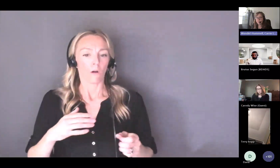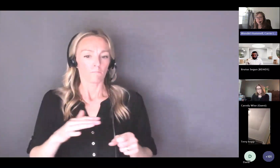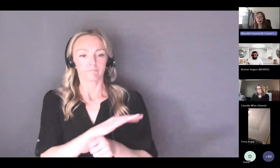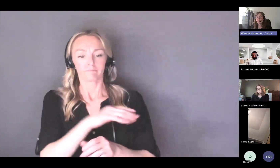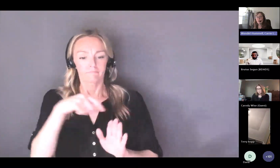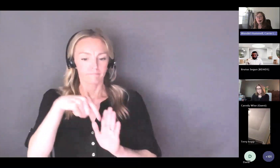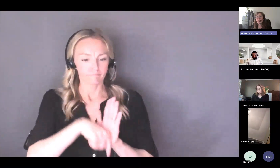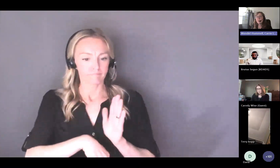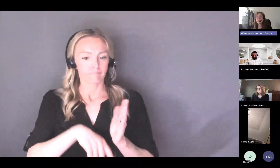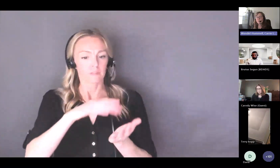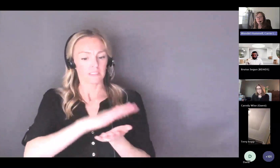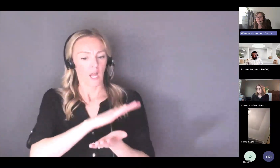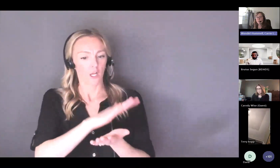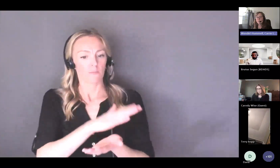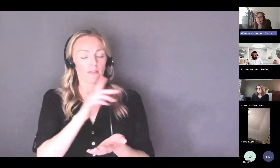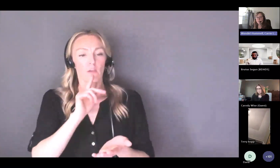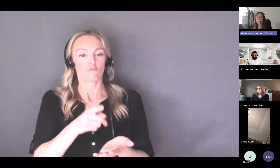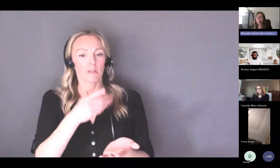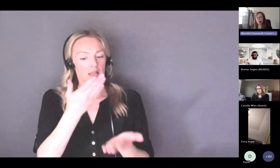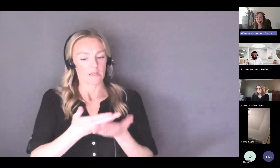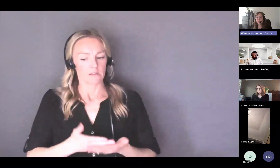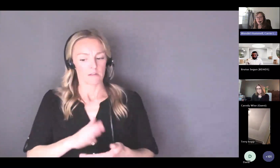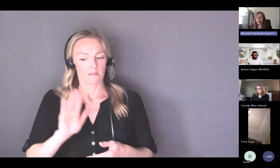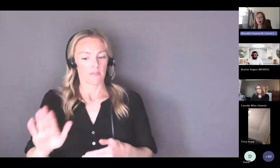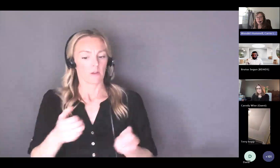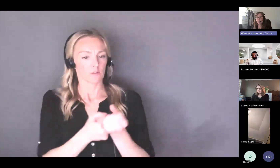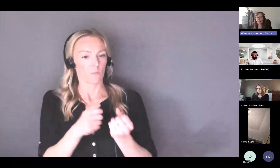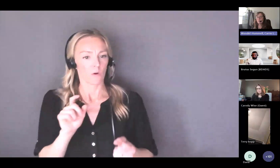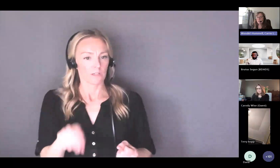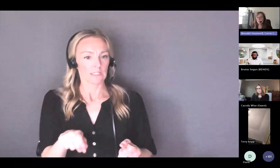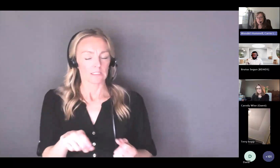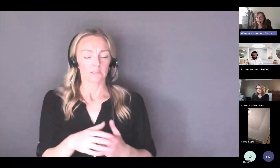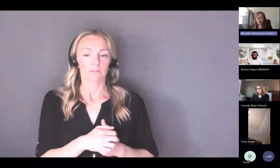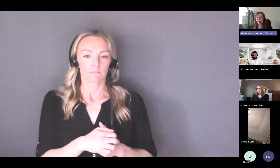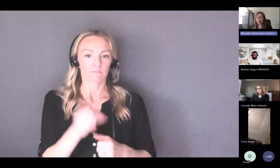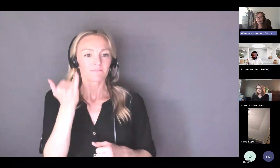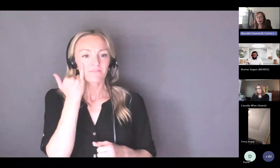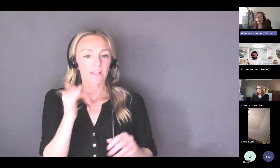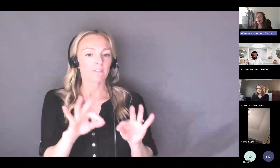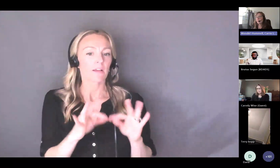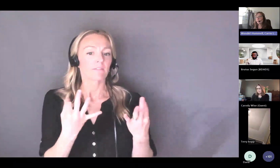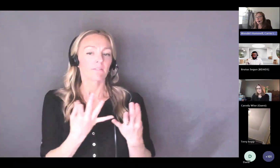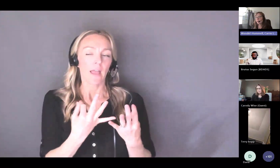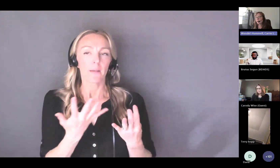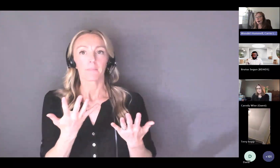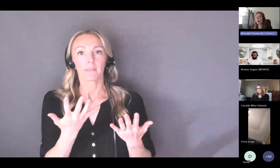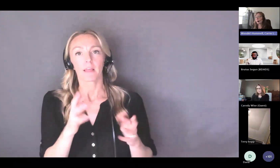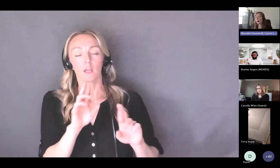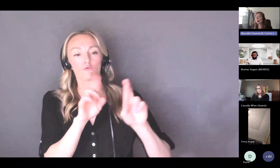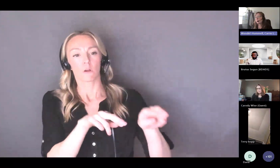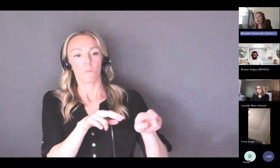support needs, but rather that there's going to be consistency, right? If a family is reporting that,